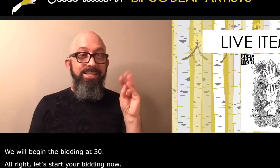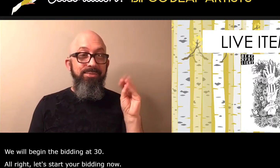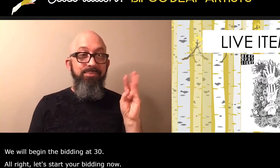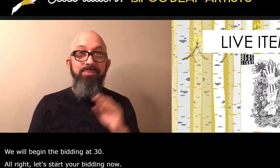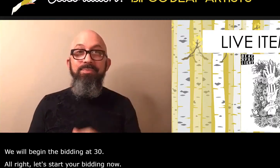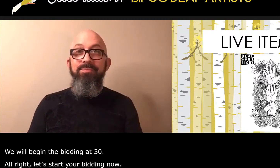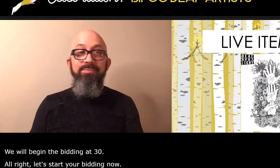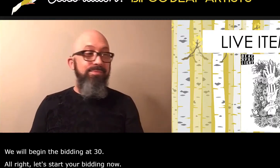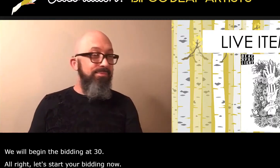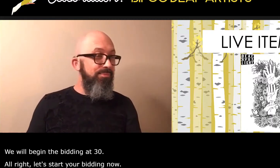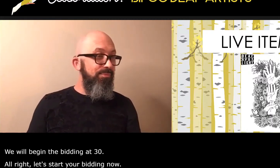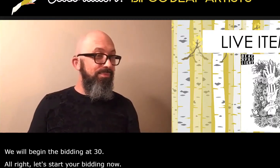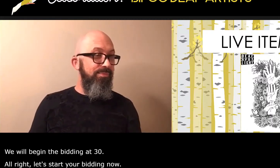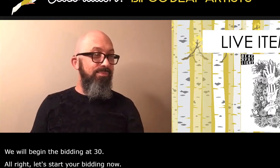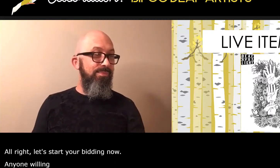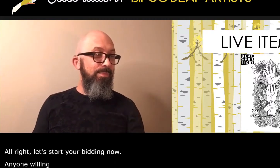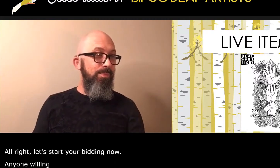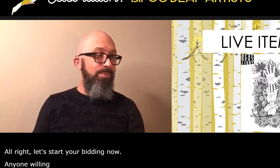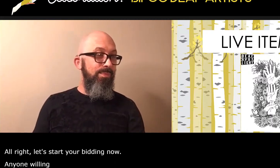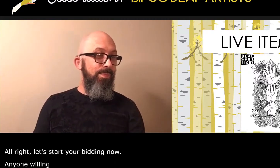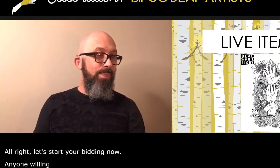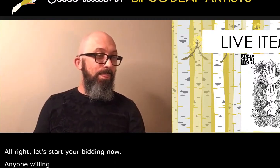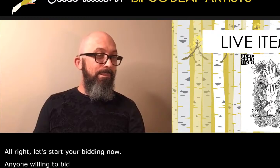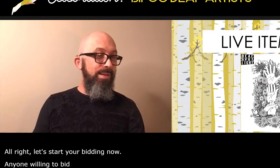Anyone willing to bid 40?